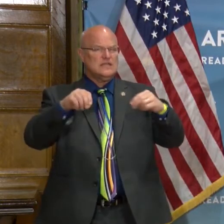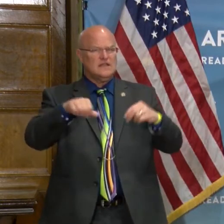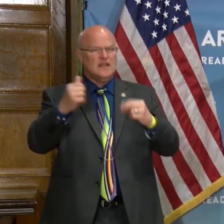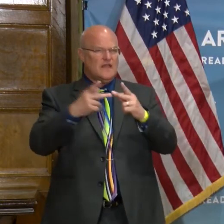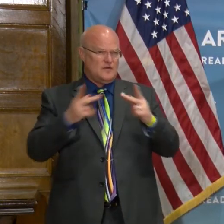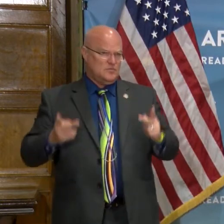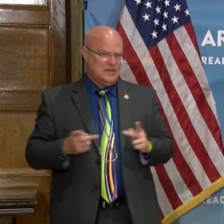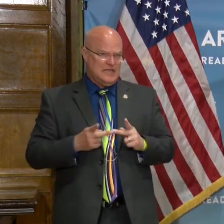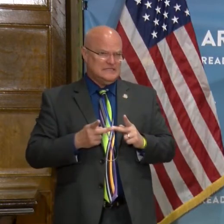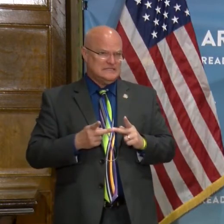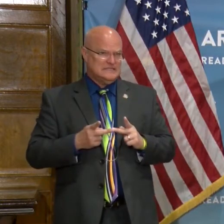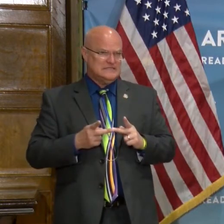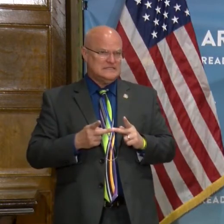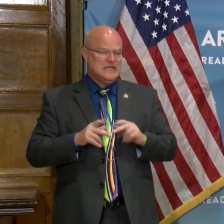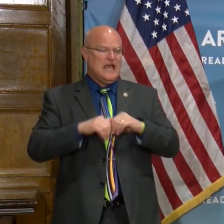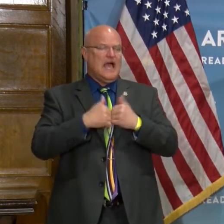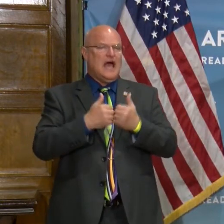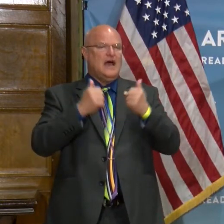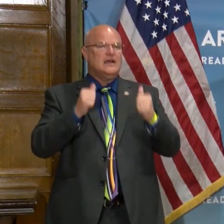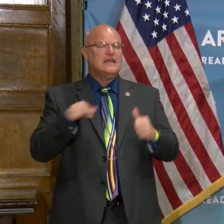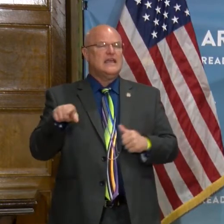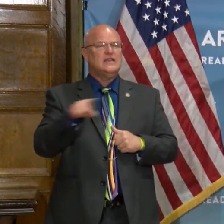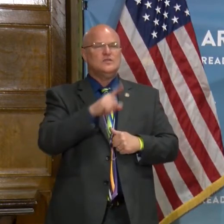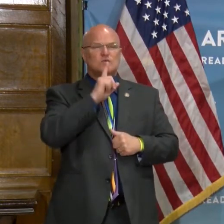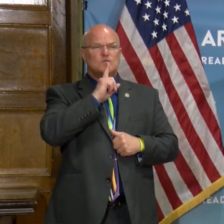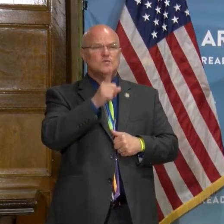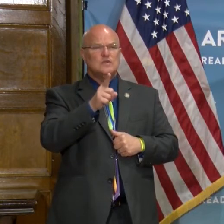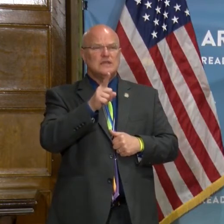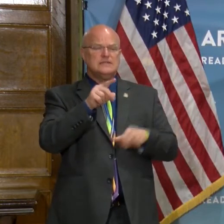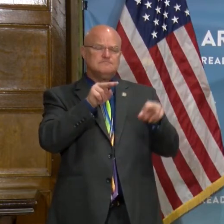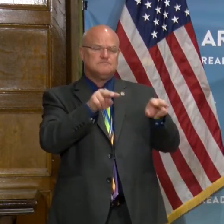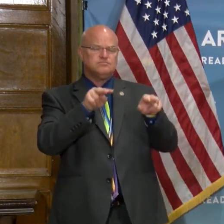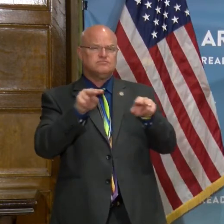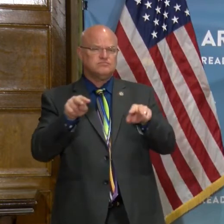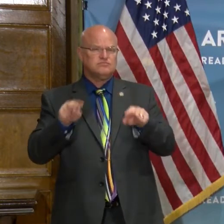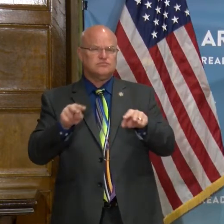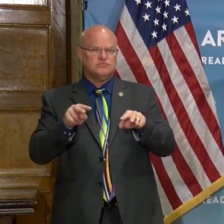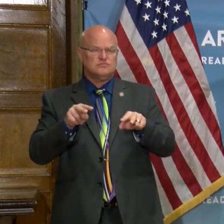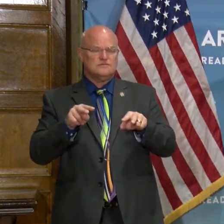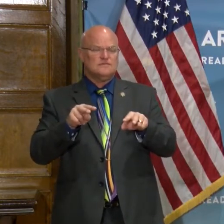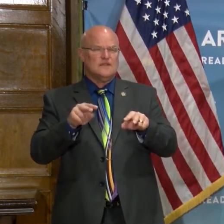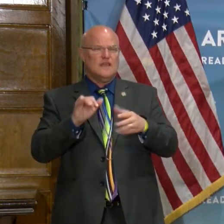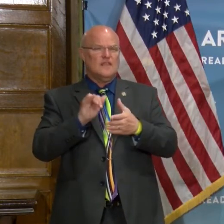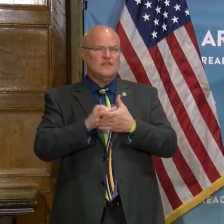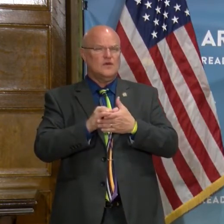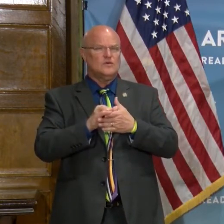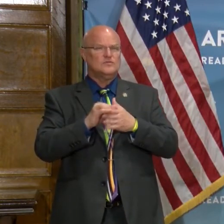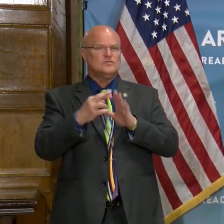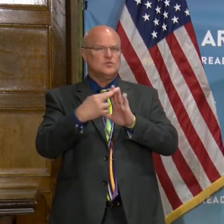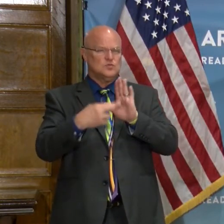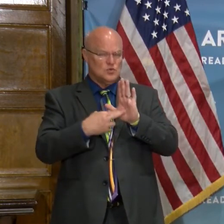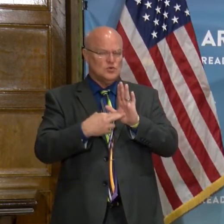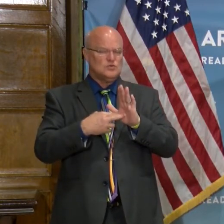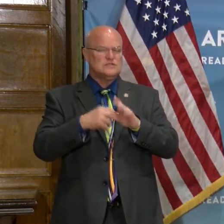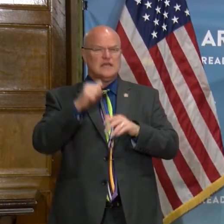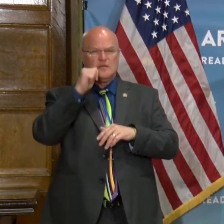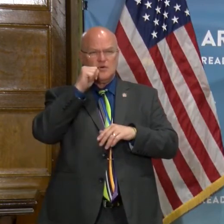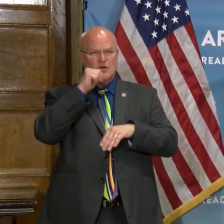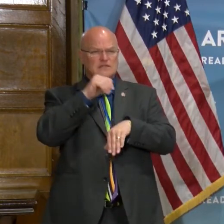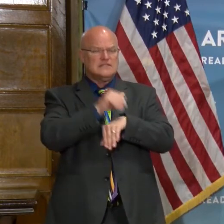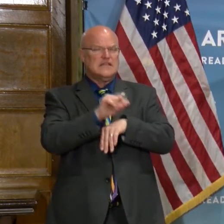other places. How are you going to be able to really police or enforce social distancing at places like bars and